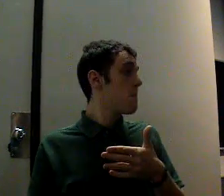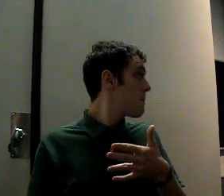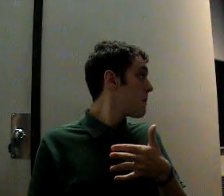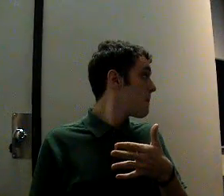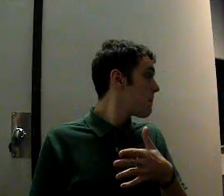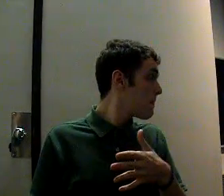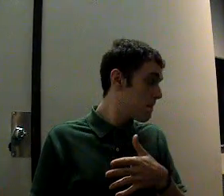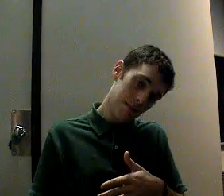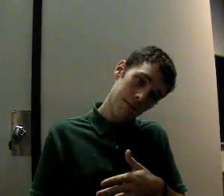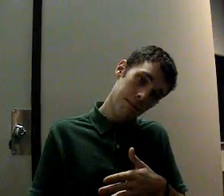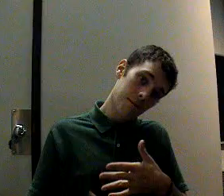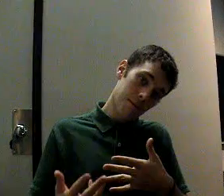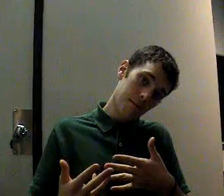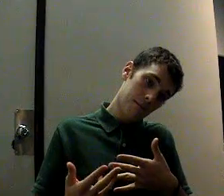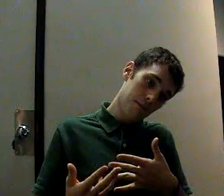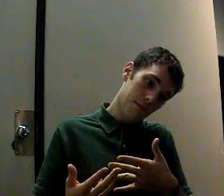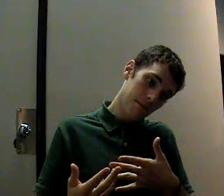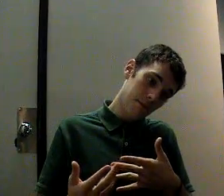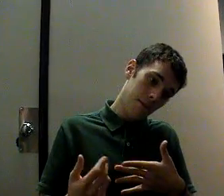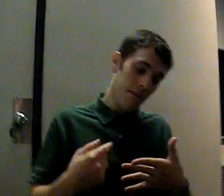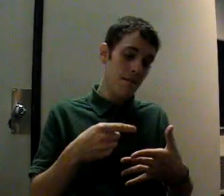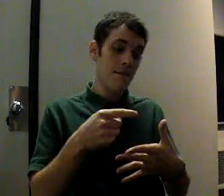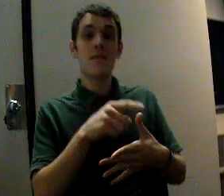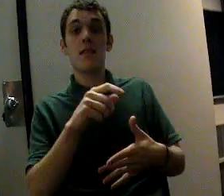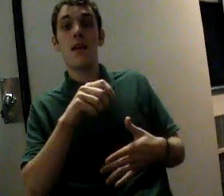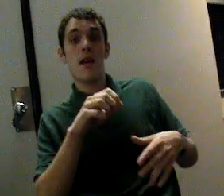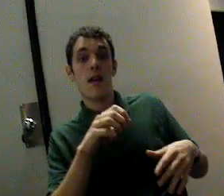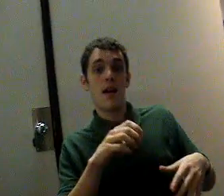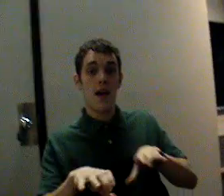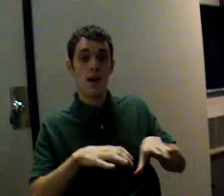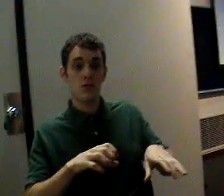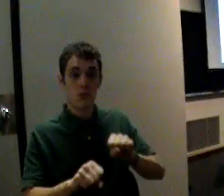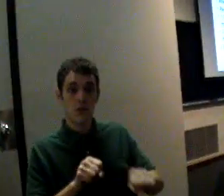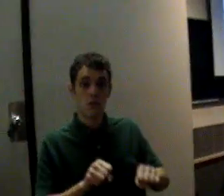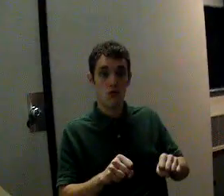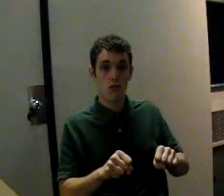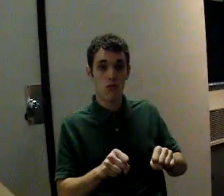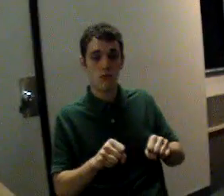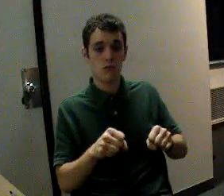Huh? The action potential is going to go down to axon, right? Okay. What's the next thing?